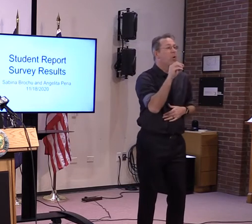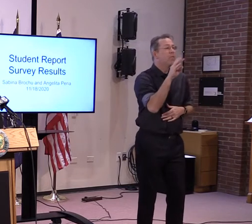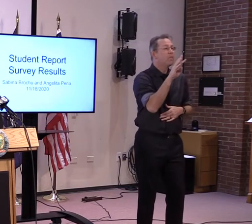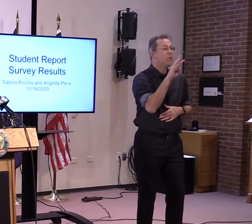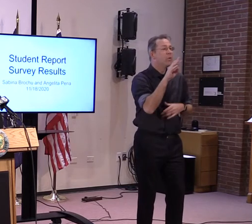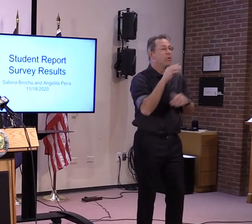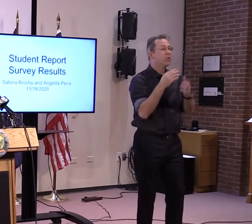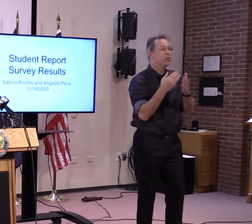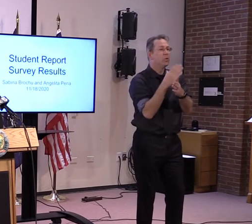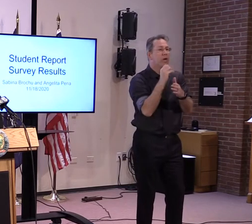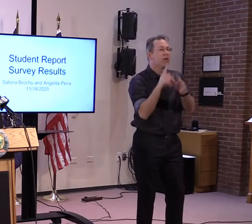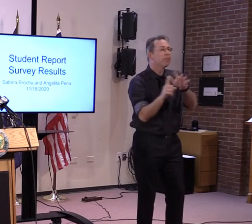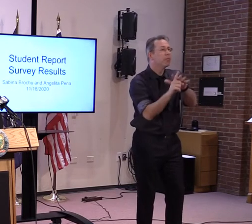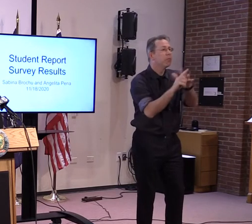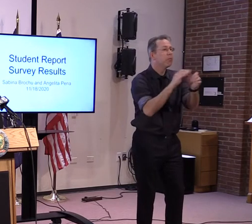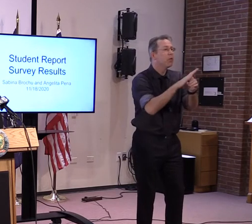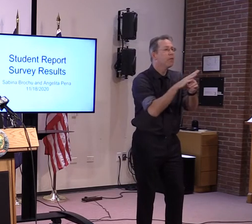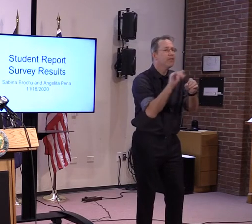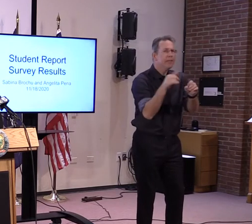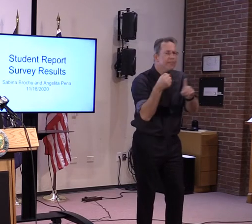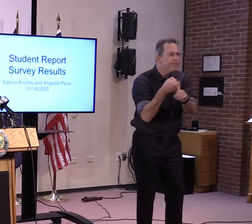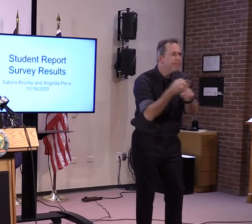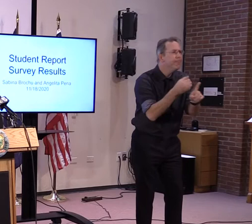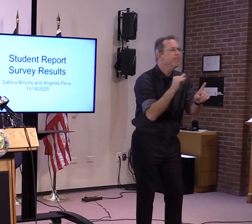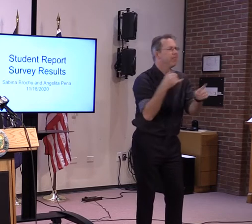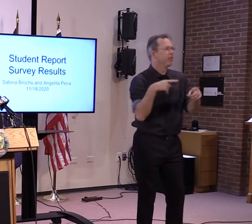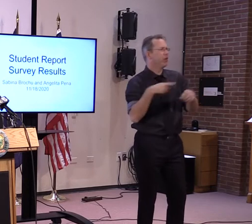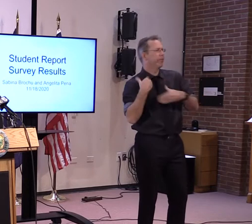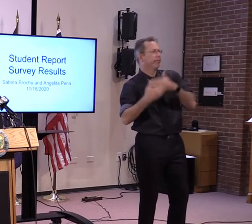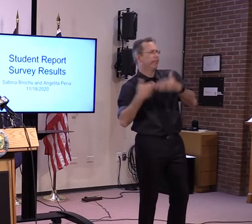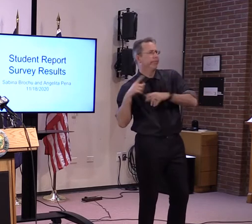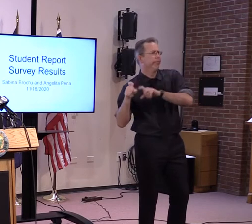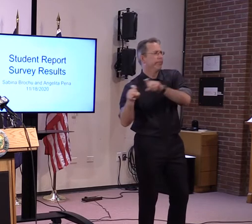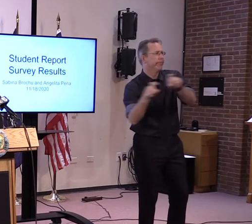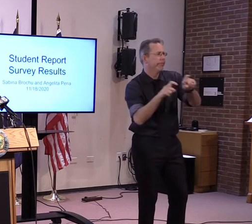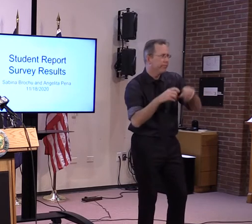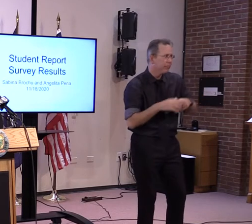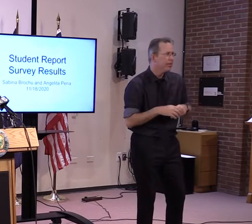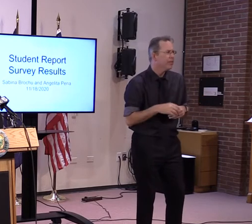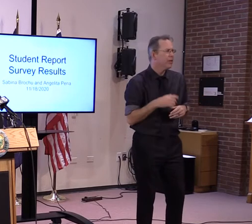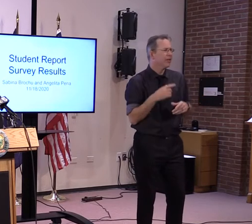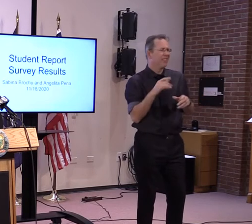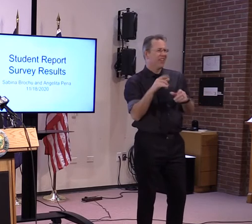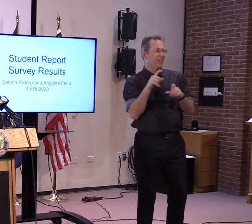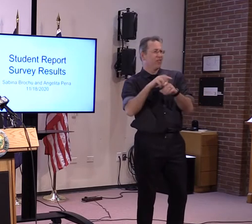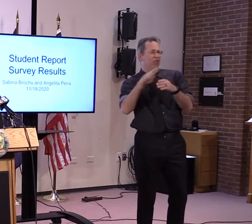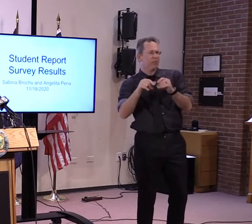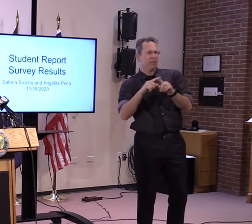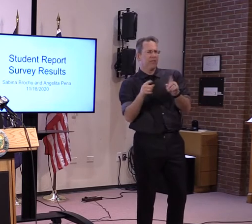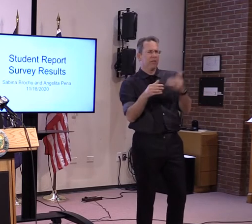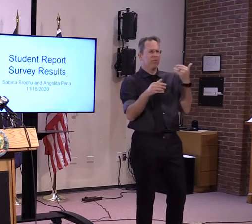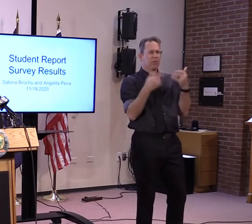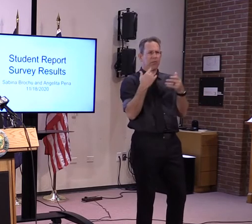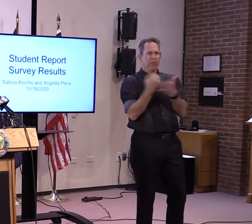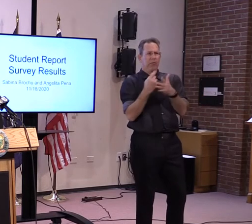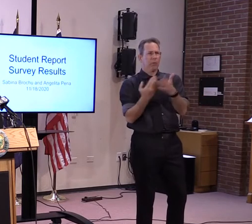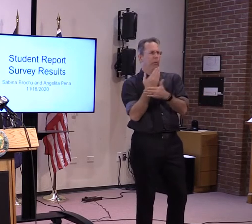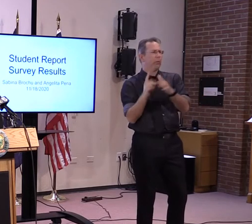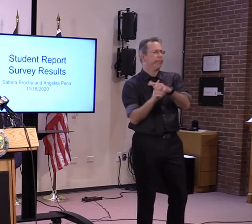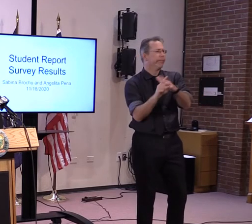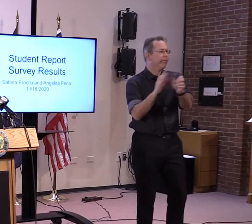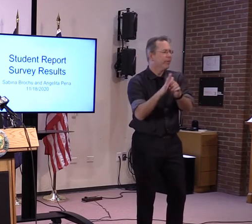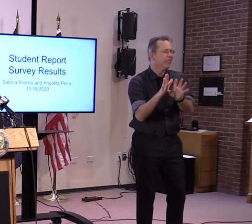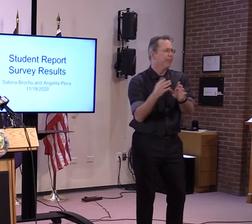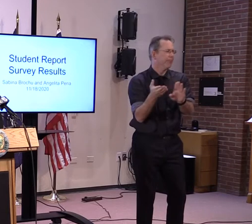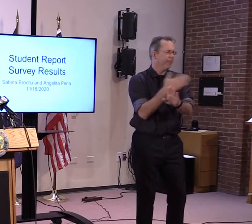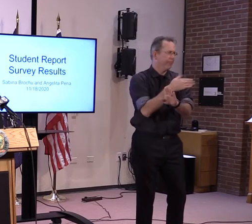data obviously reflects a very different time. And if I can urge Vermonters to help us to get back to a time and